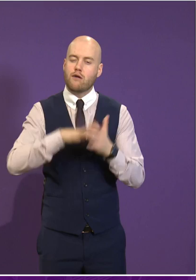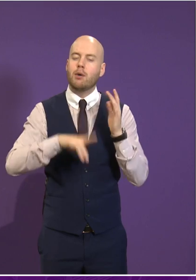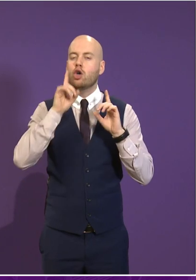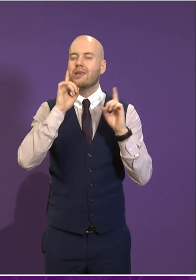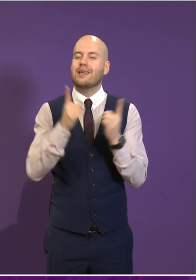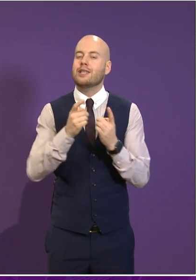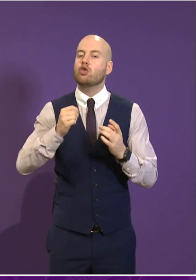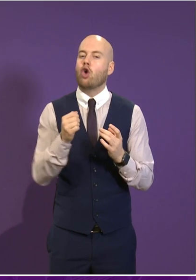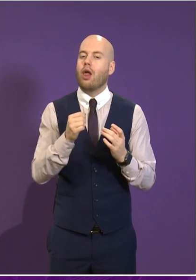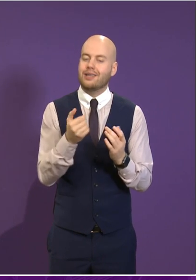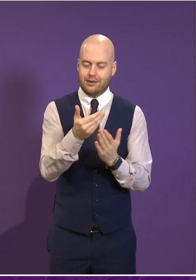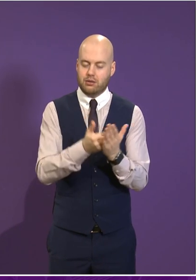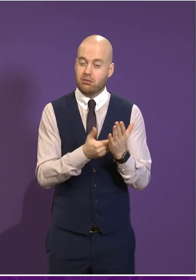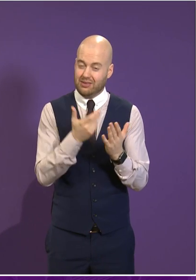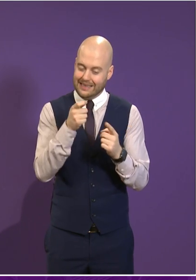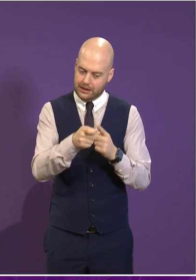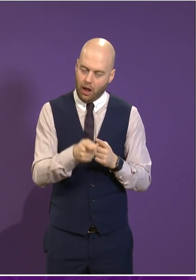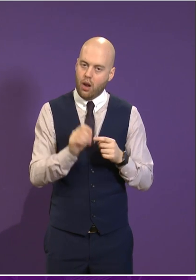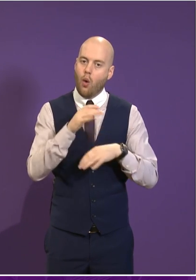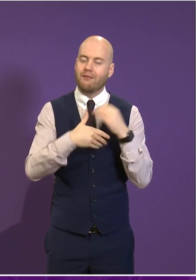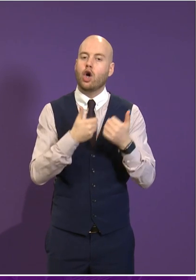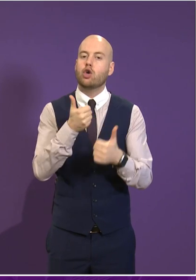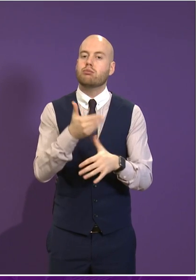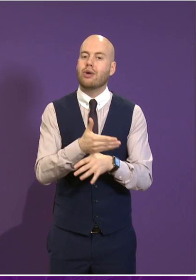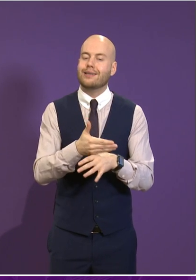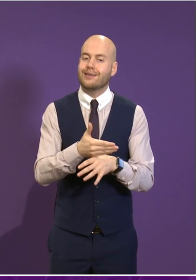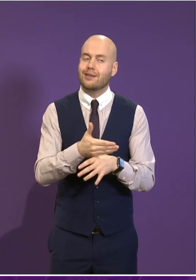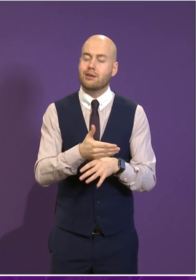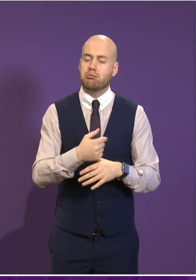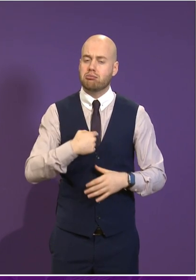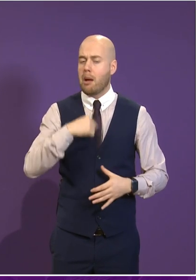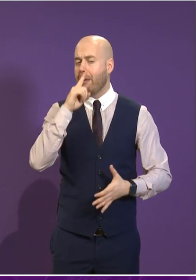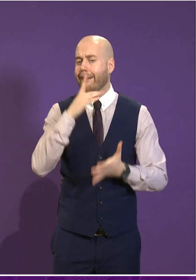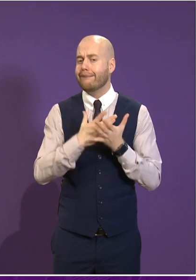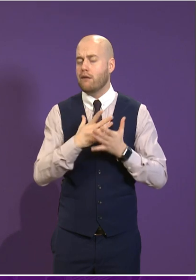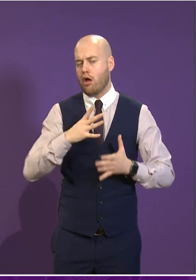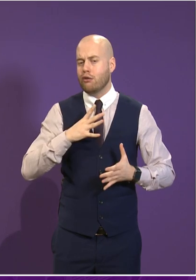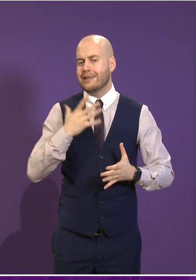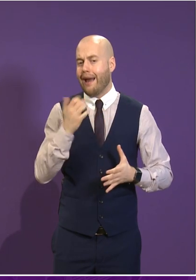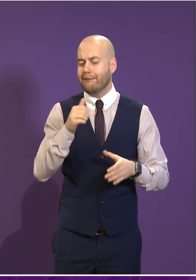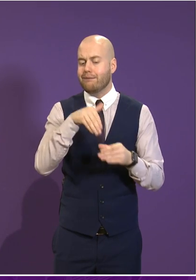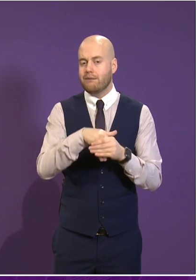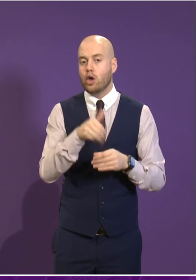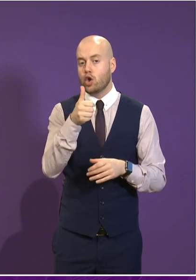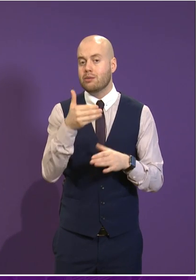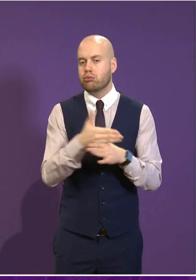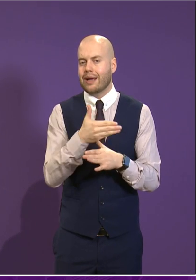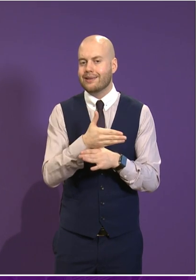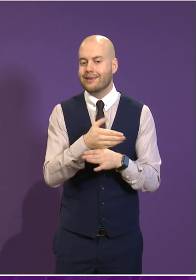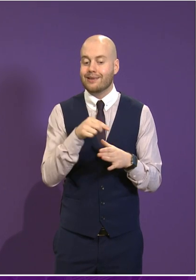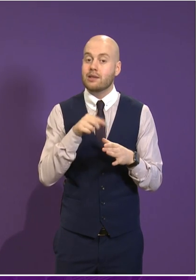good practice. I think what we have is good practice, and I think that needs to be embedded across the